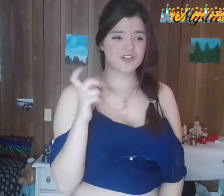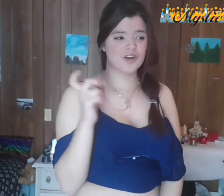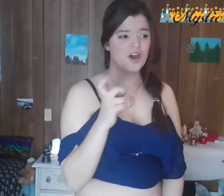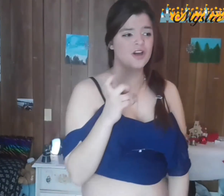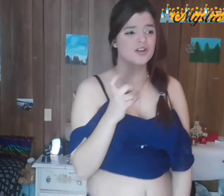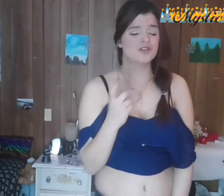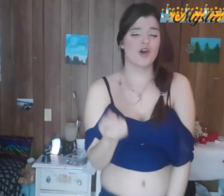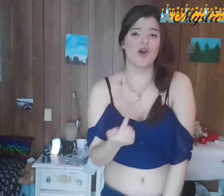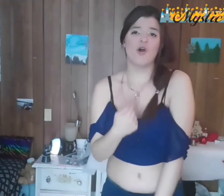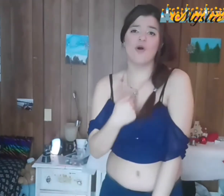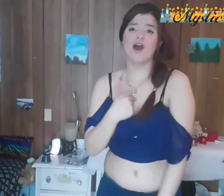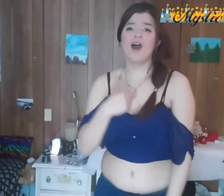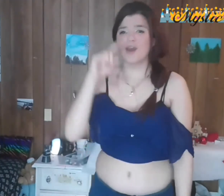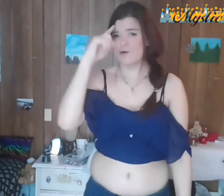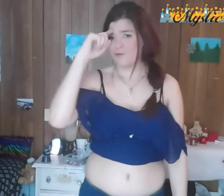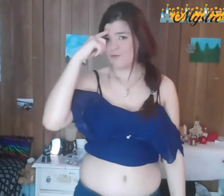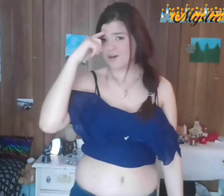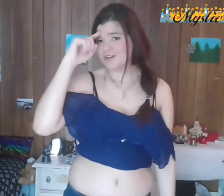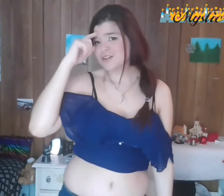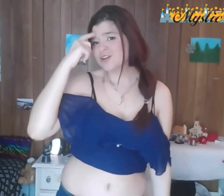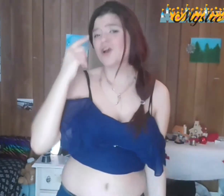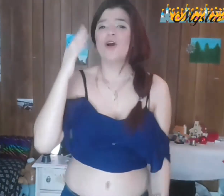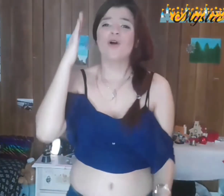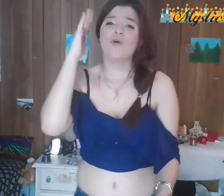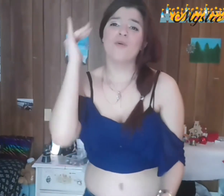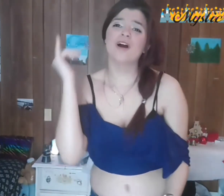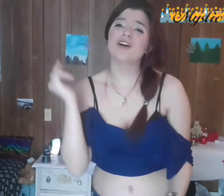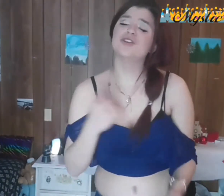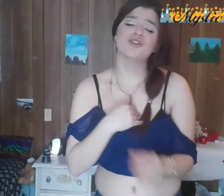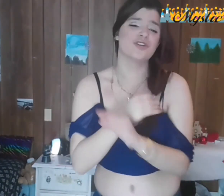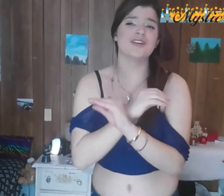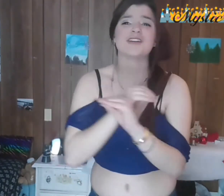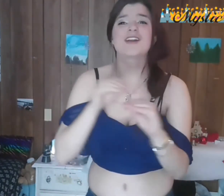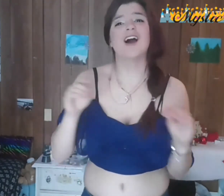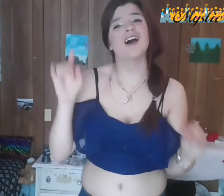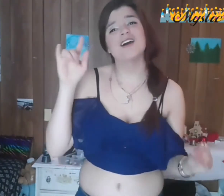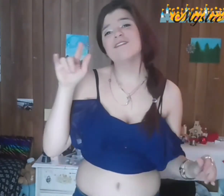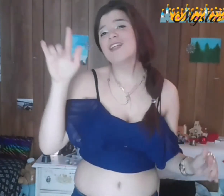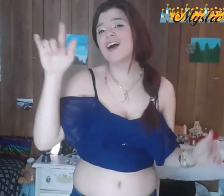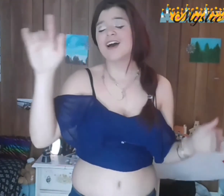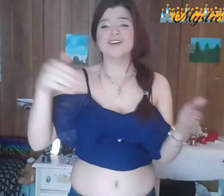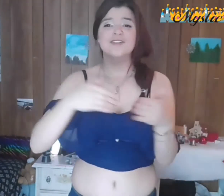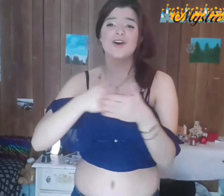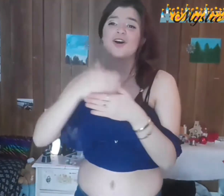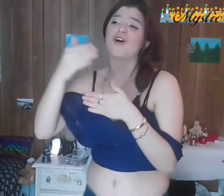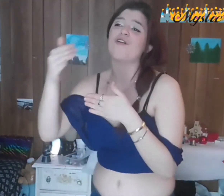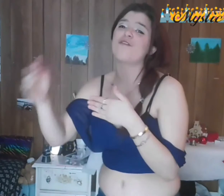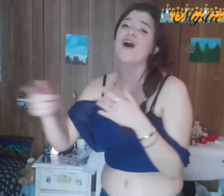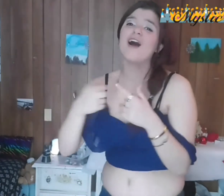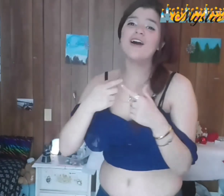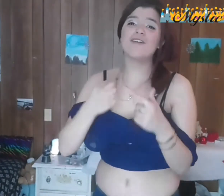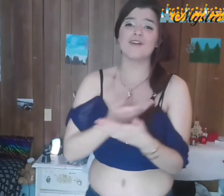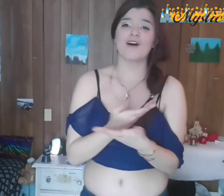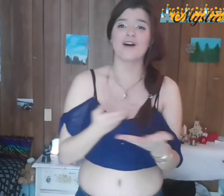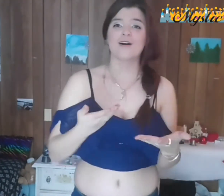measure. So I wonder, why shouldn't I fly so far from